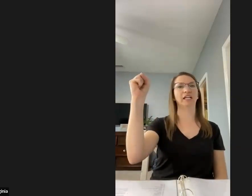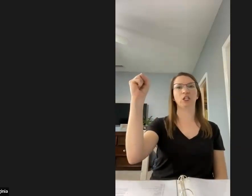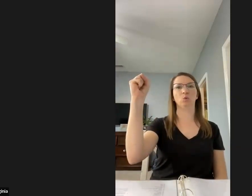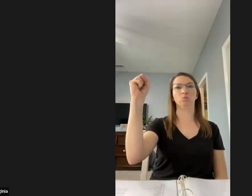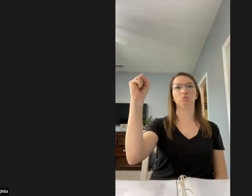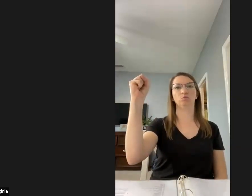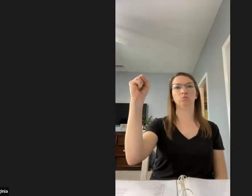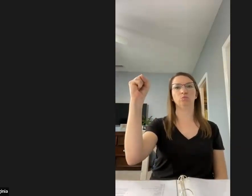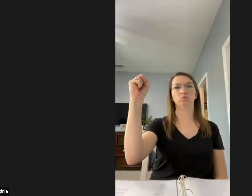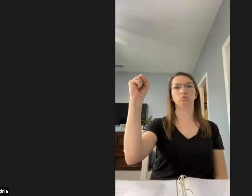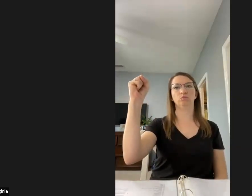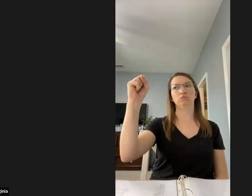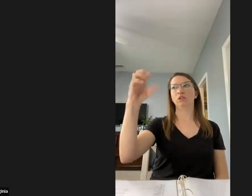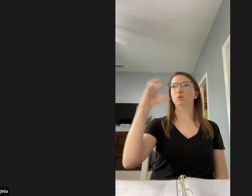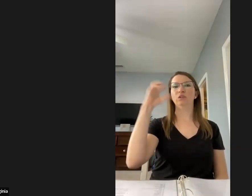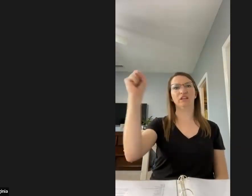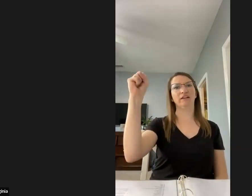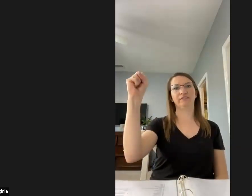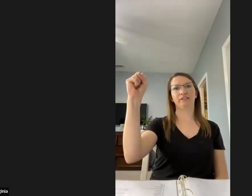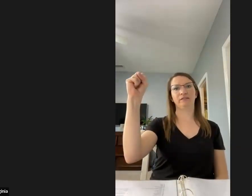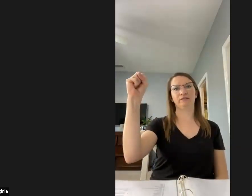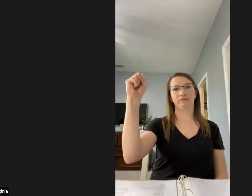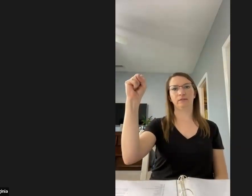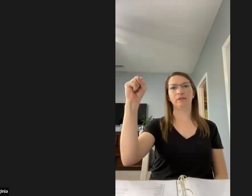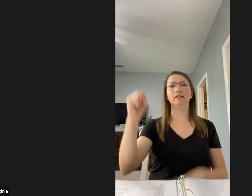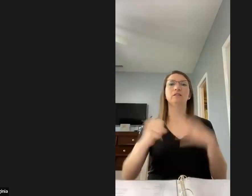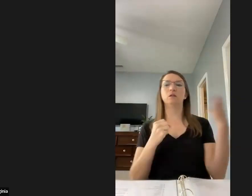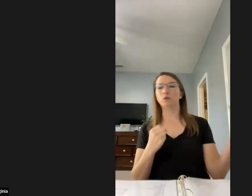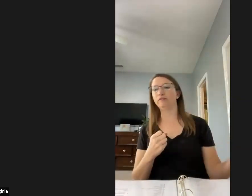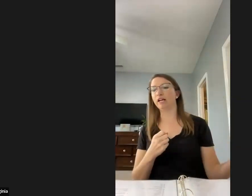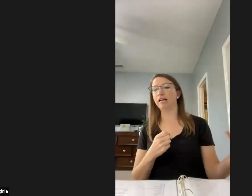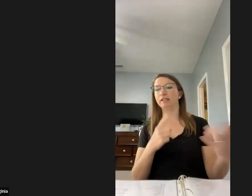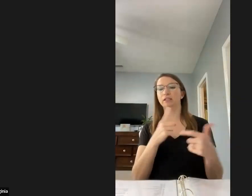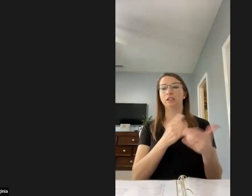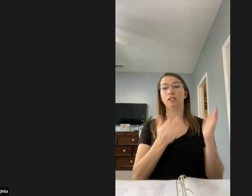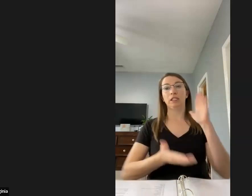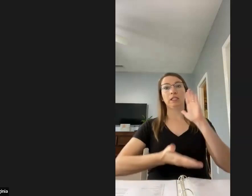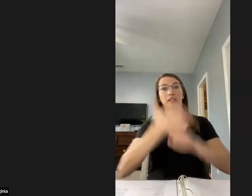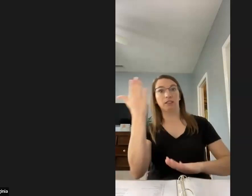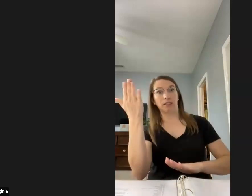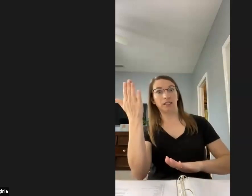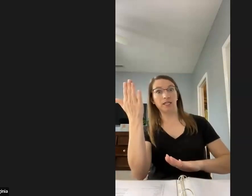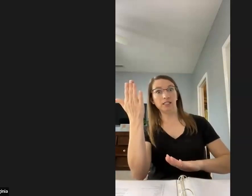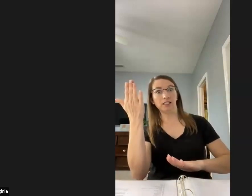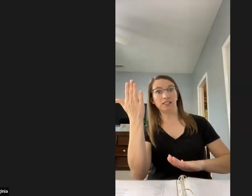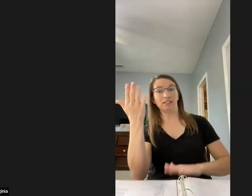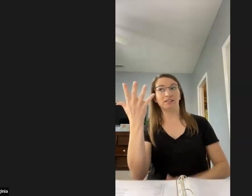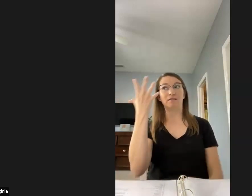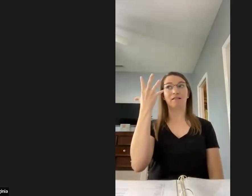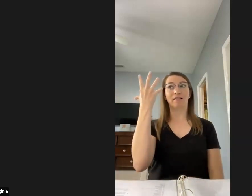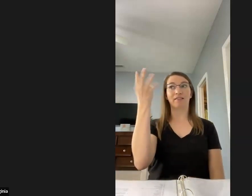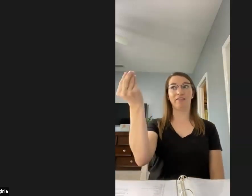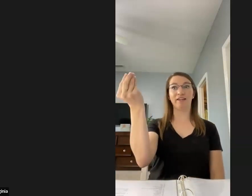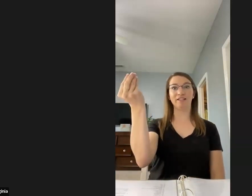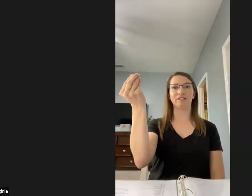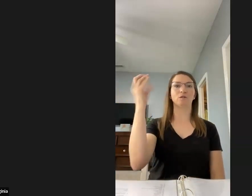go. We left. Okay, so you got this,